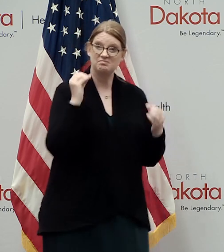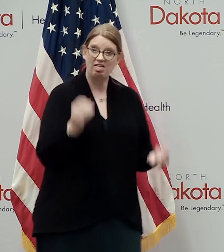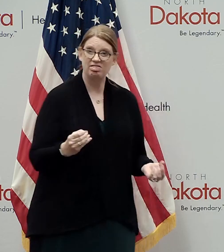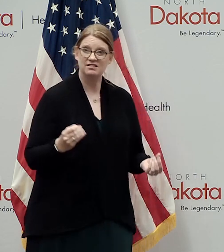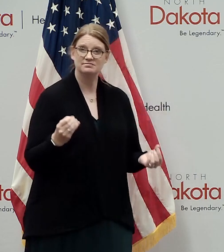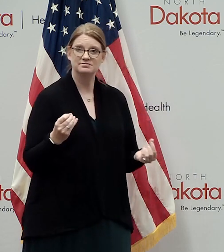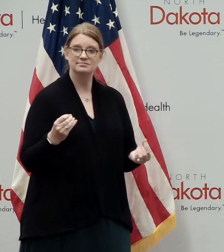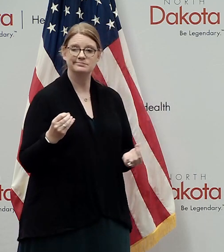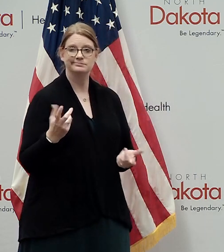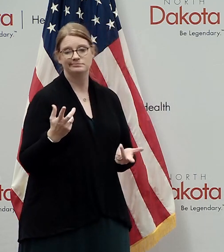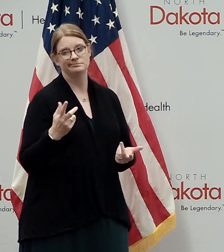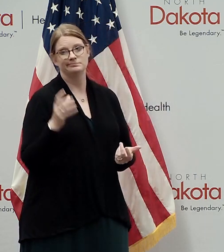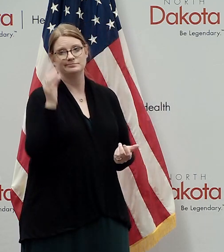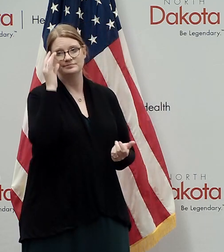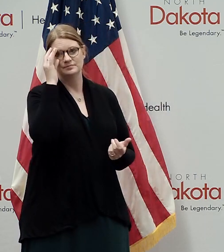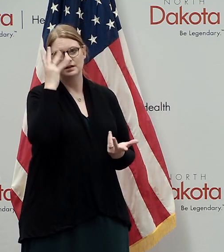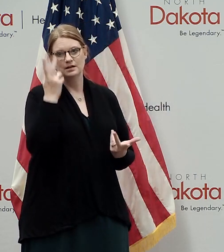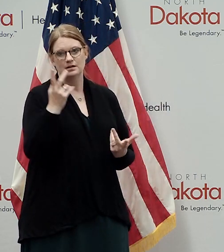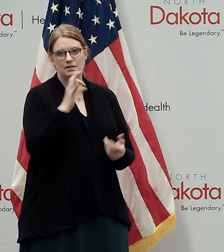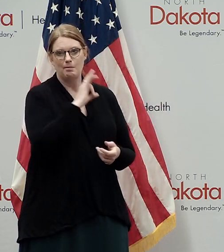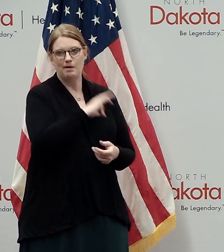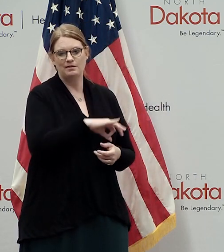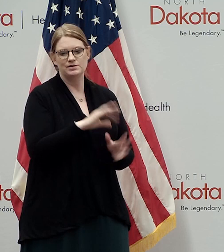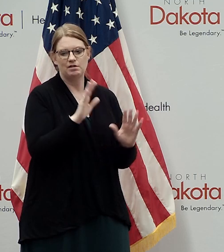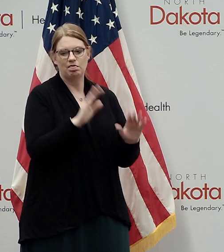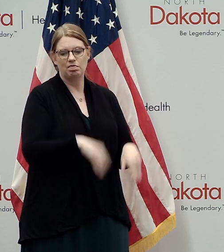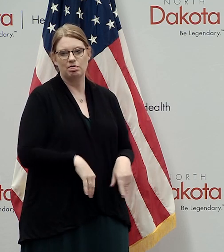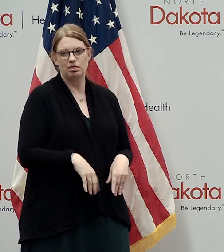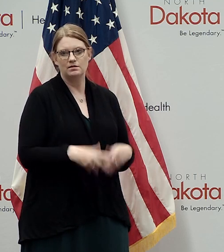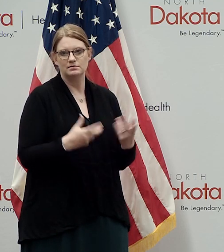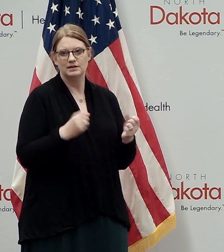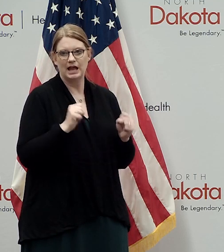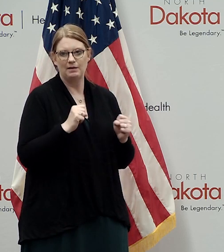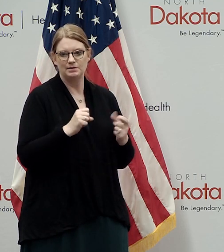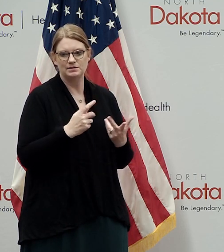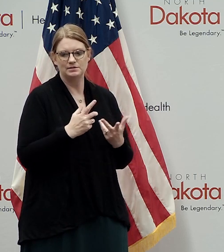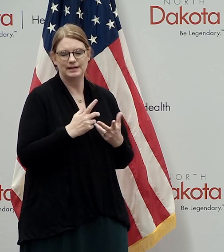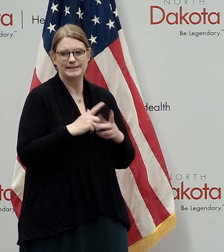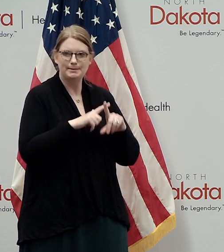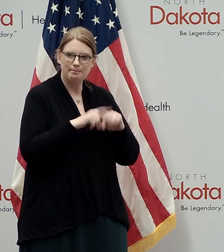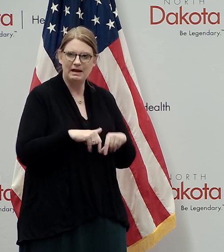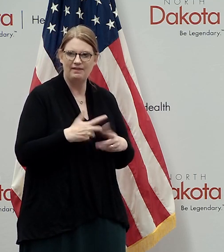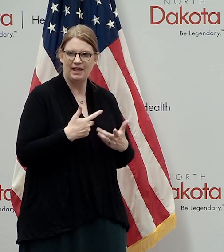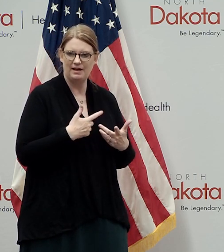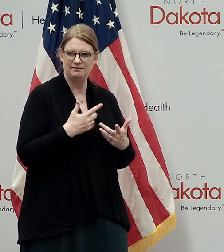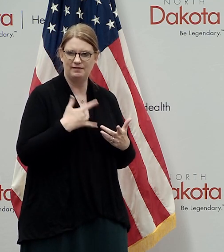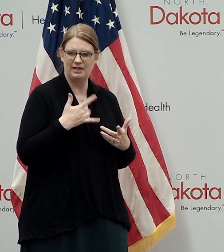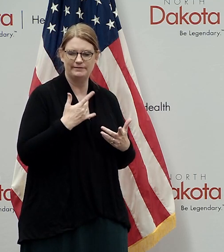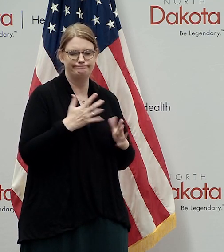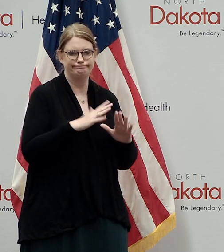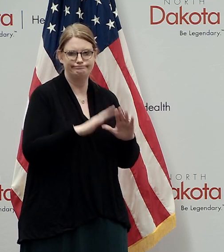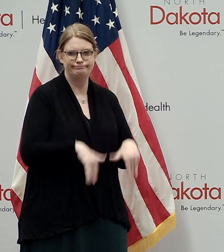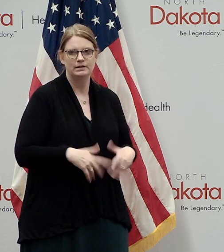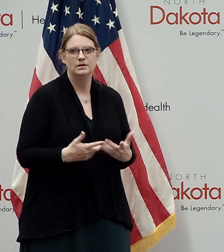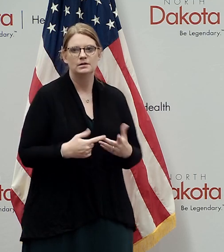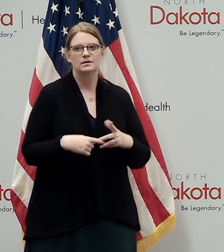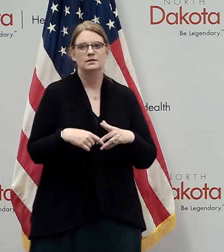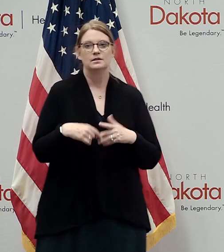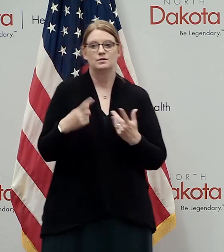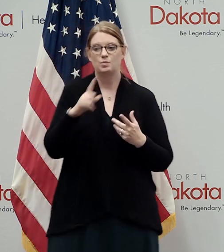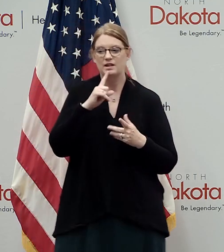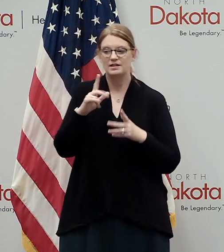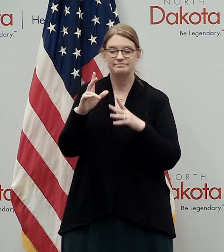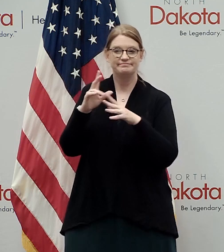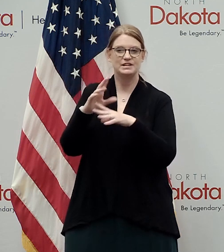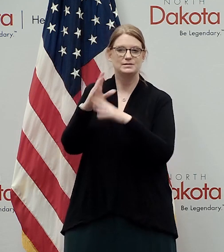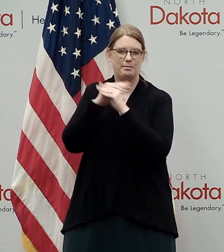its benefication will go unnoticed. Your capacity to draw on its gifts will be diminished. The opposite, to be grateful, is to find blessings